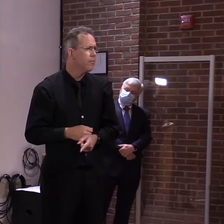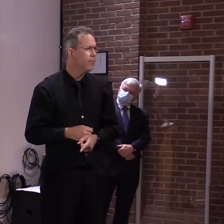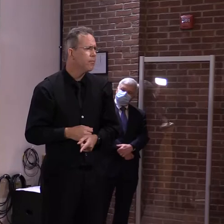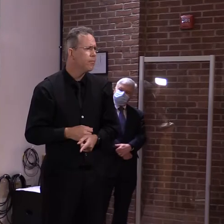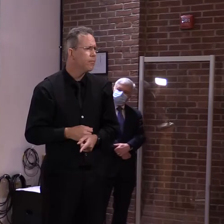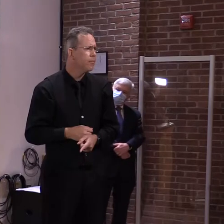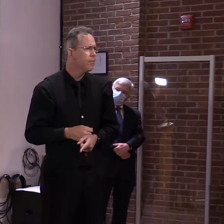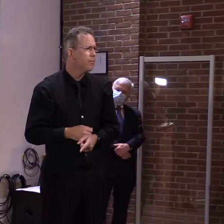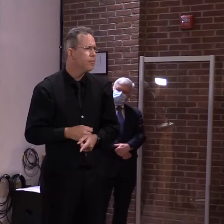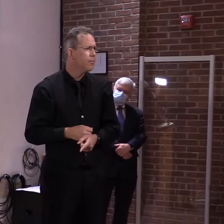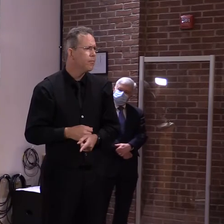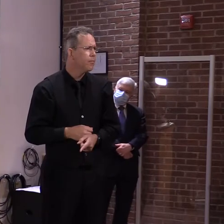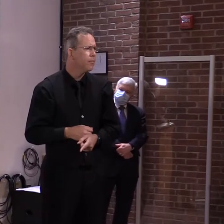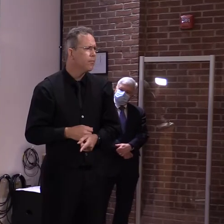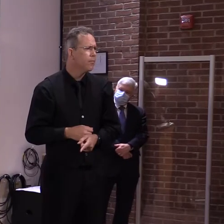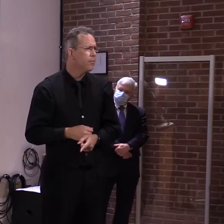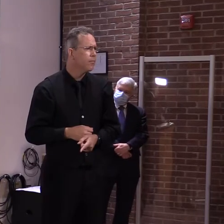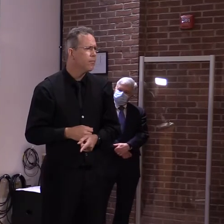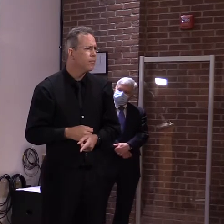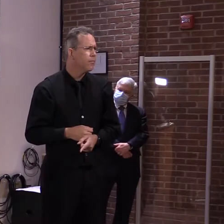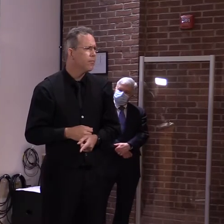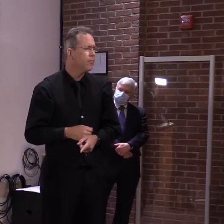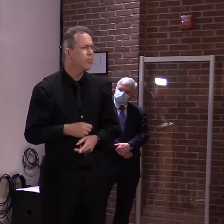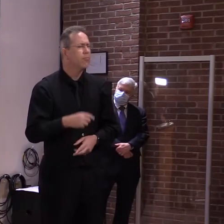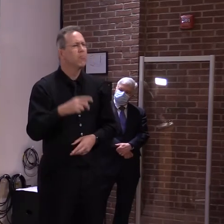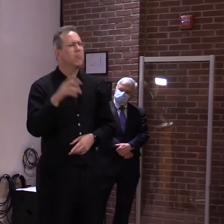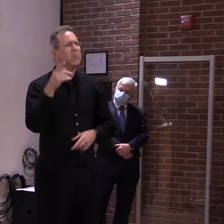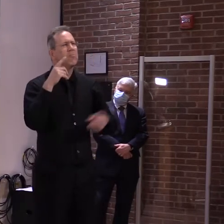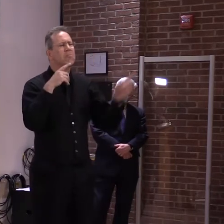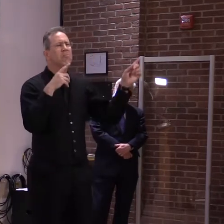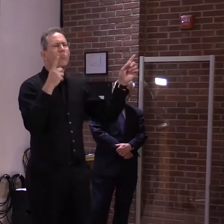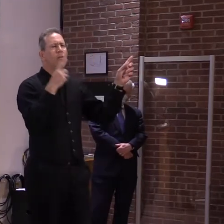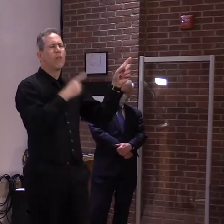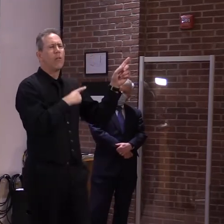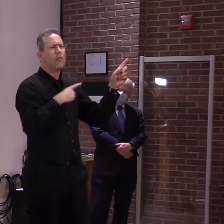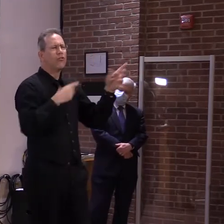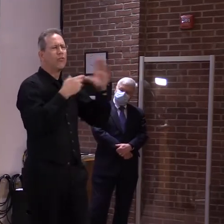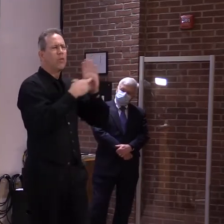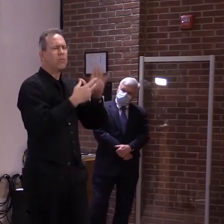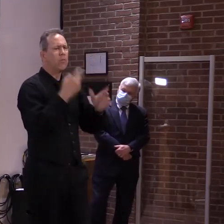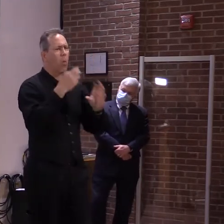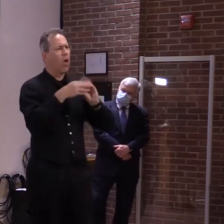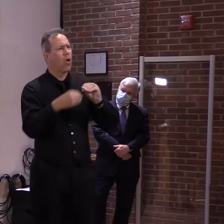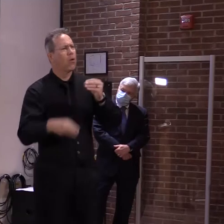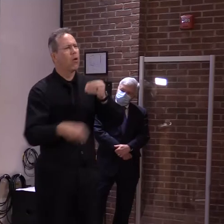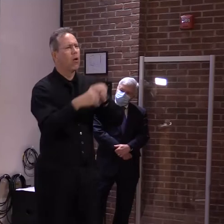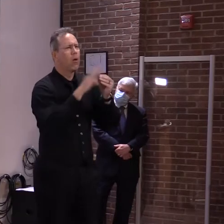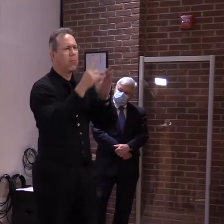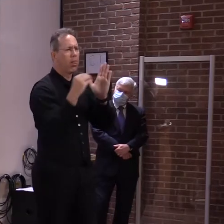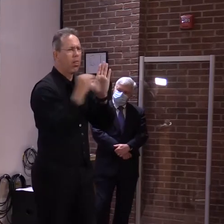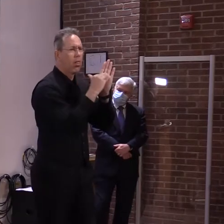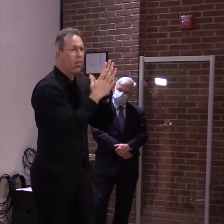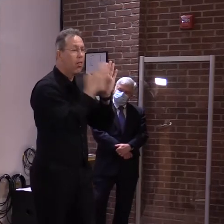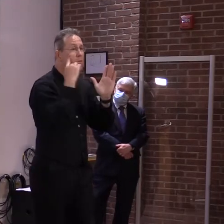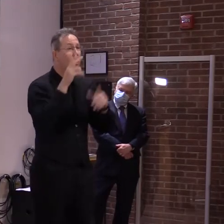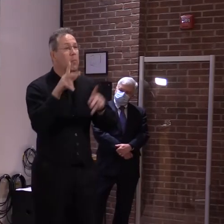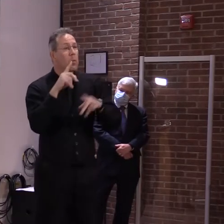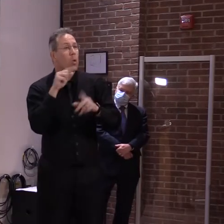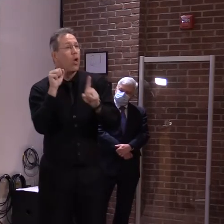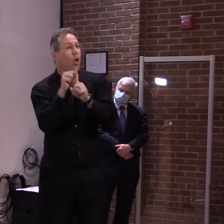I haven't looked at the bill itself, but obviously highlighting this is important. I mean, this